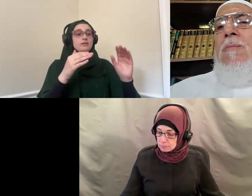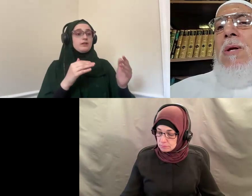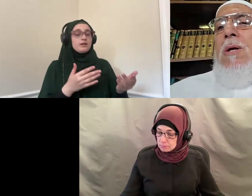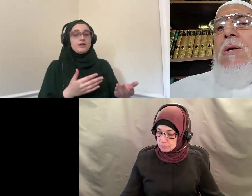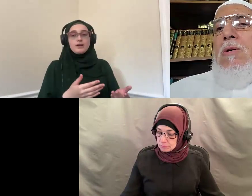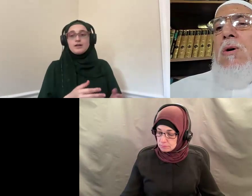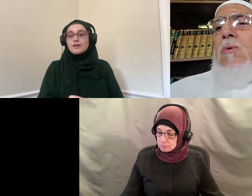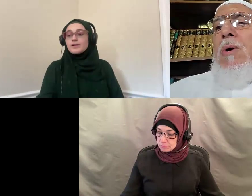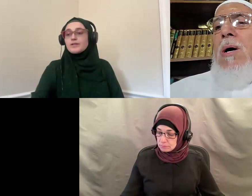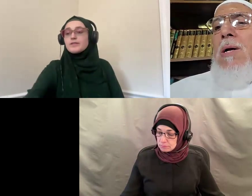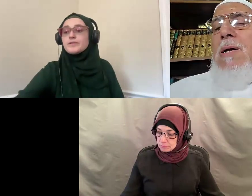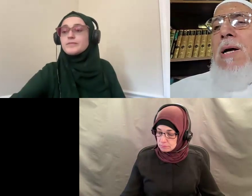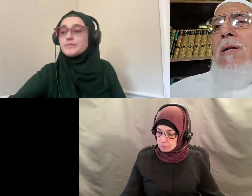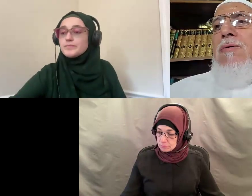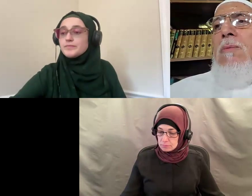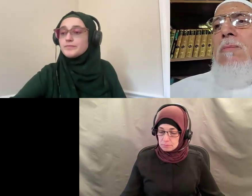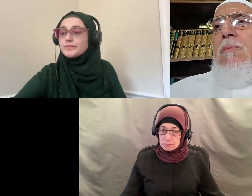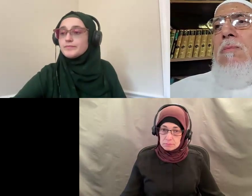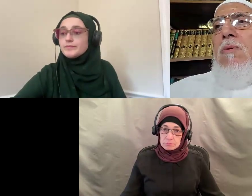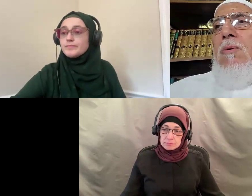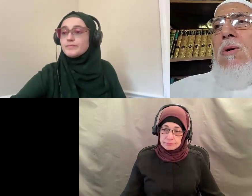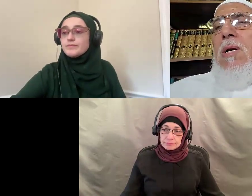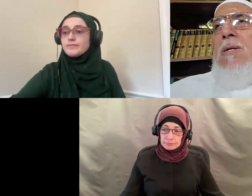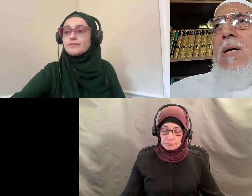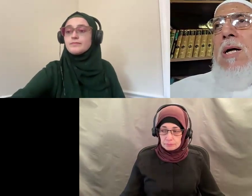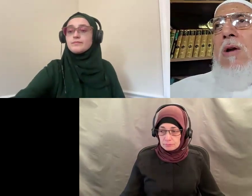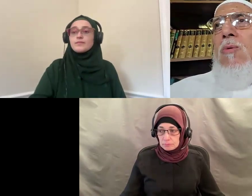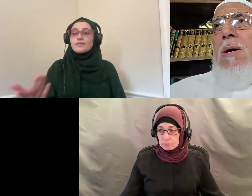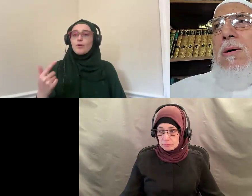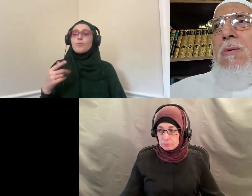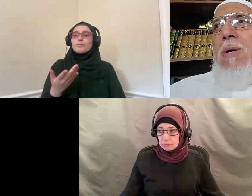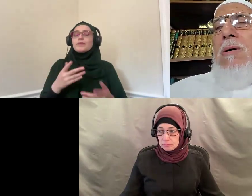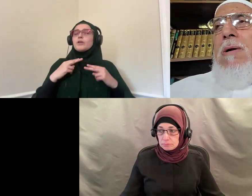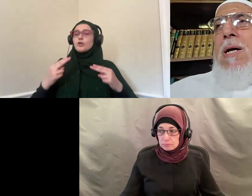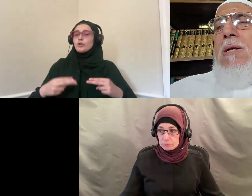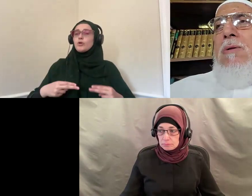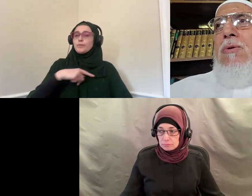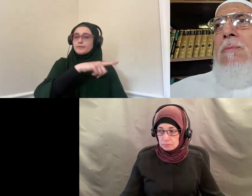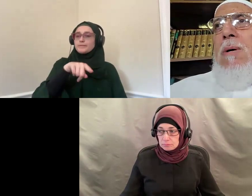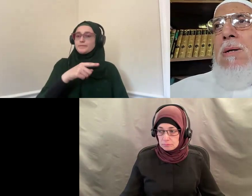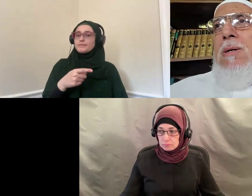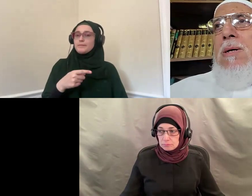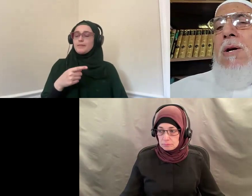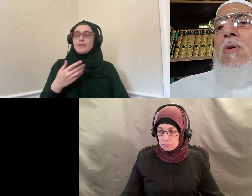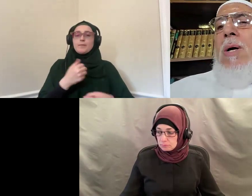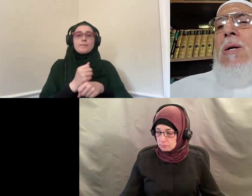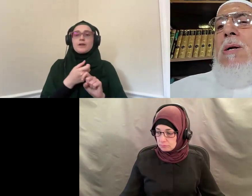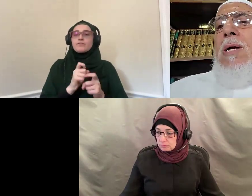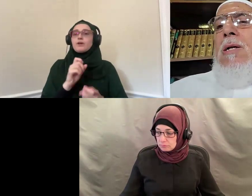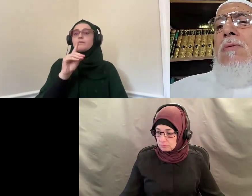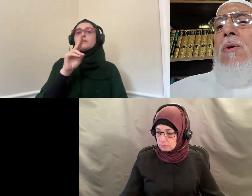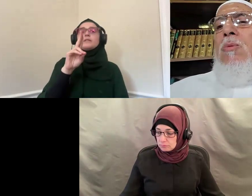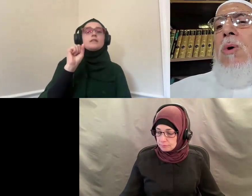you. So we are created from dust and water. We are created from mud. We